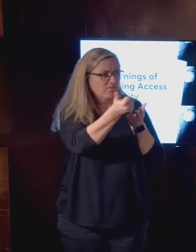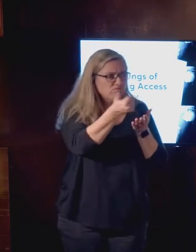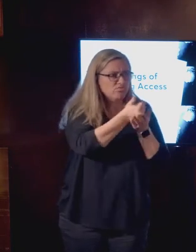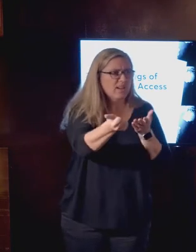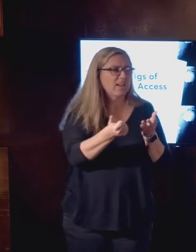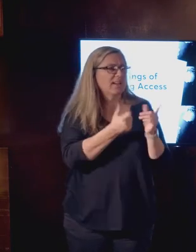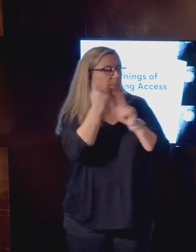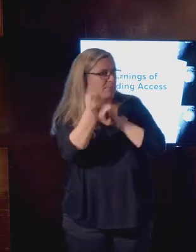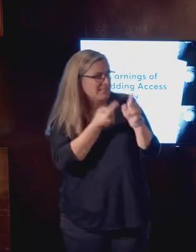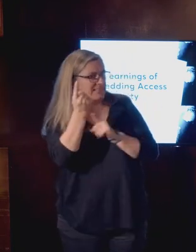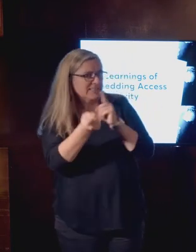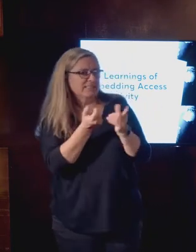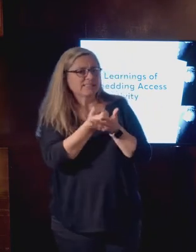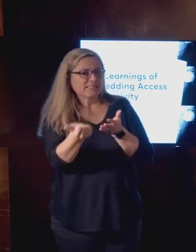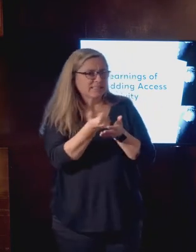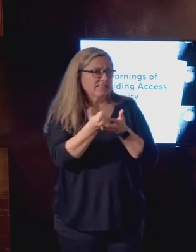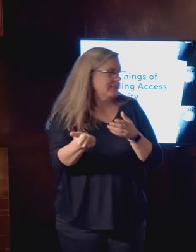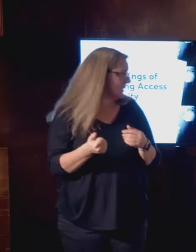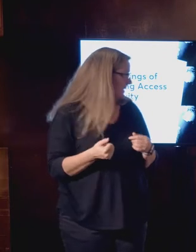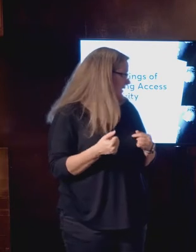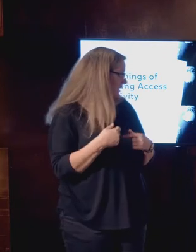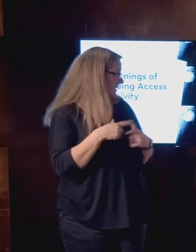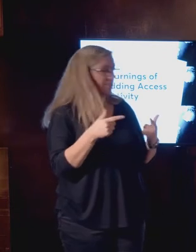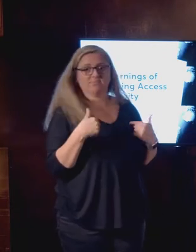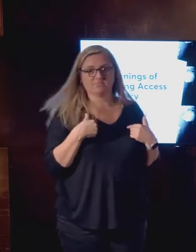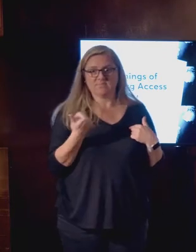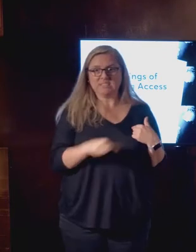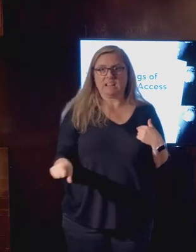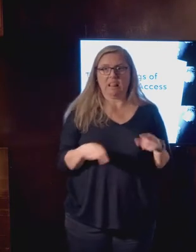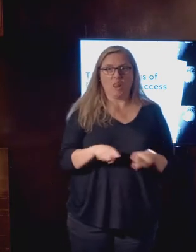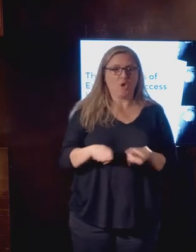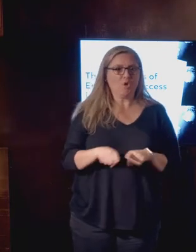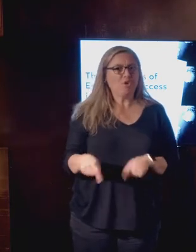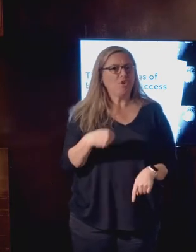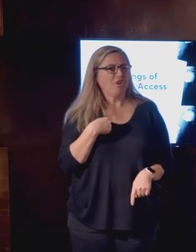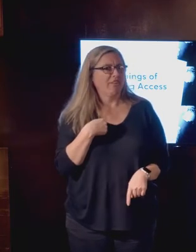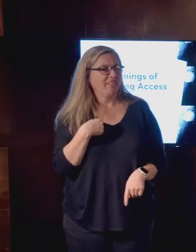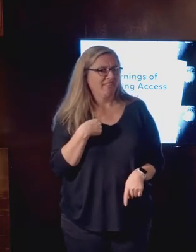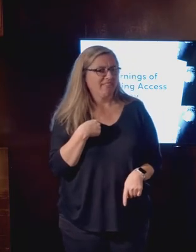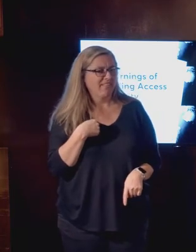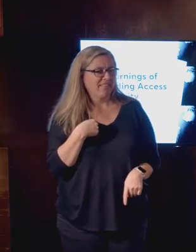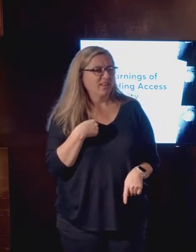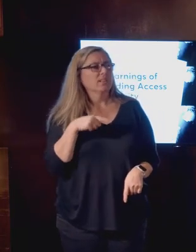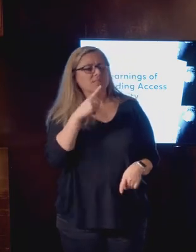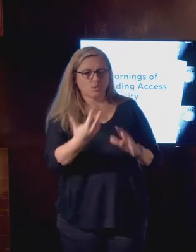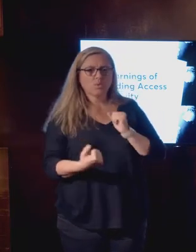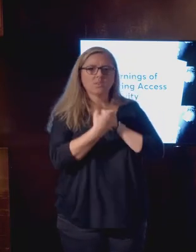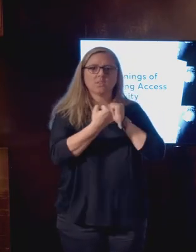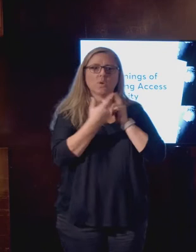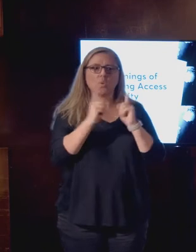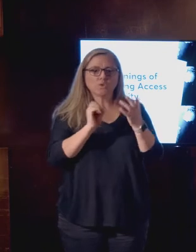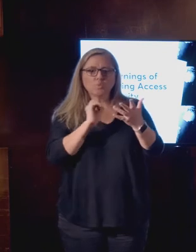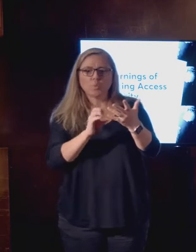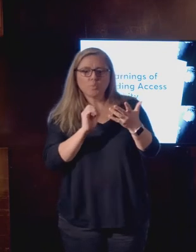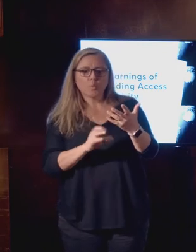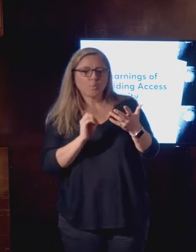and we could kind of, you know, because we're still learning, so just to have assistance in what to put in there.